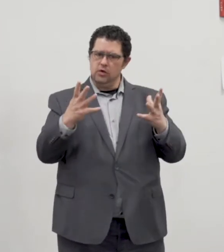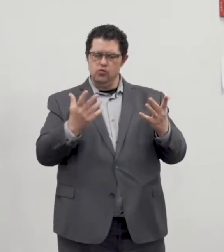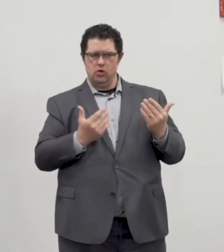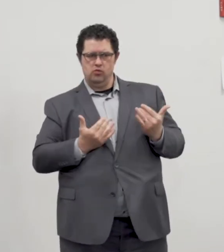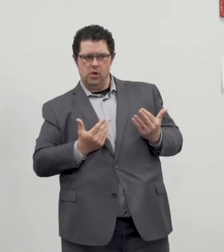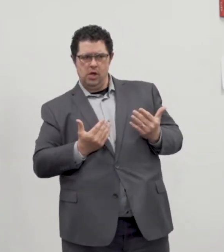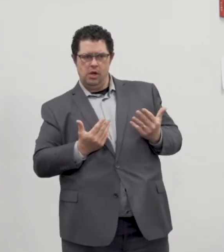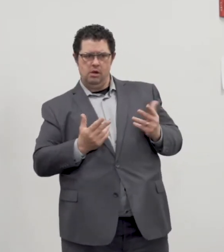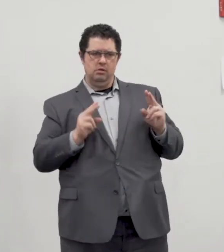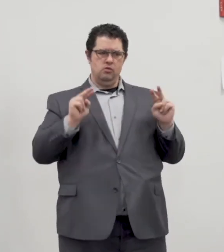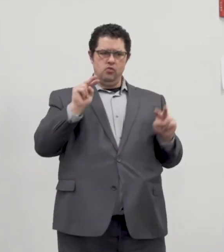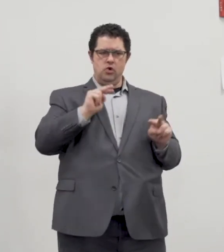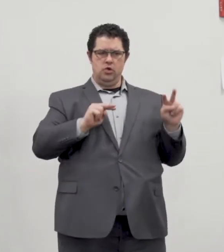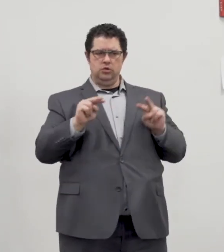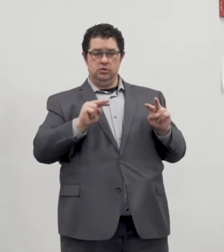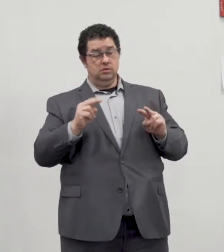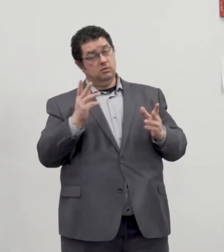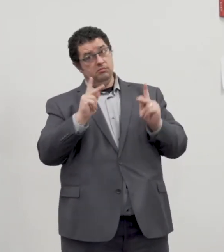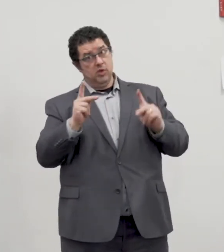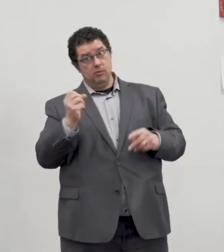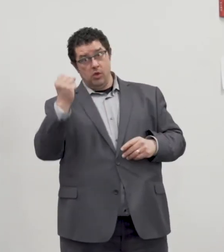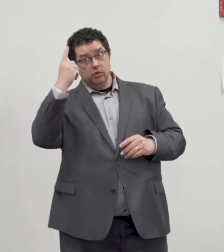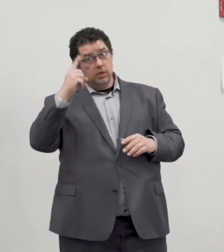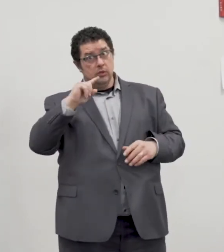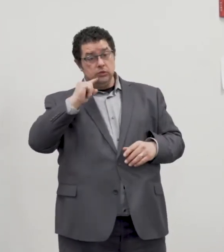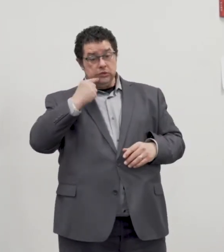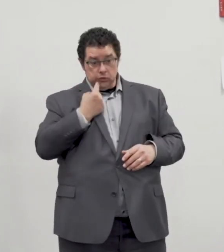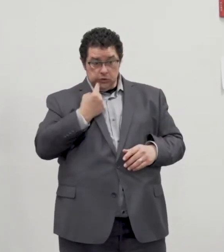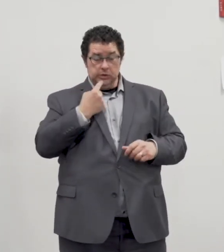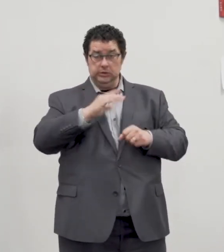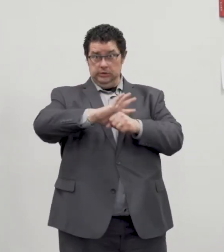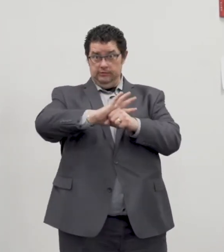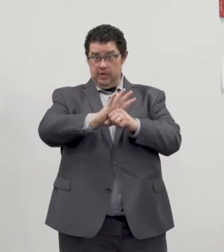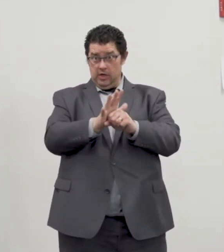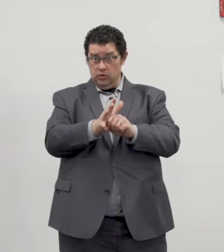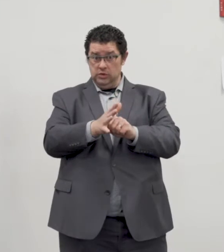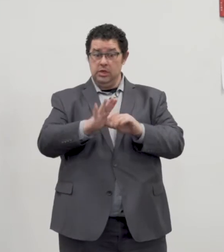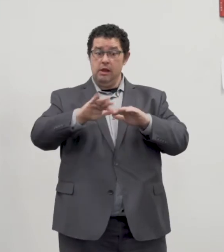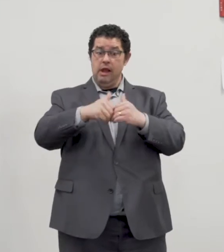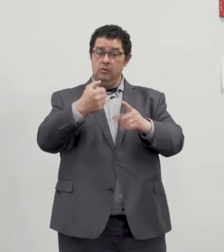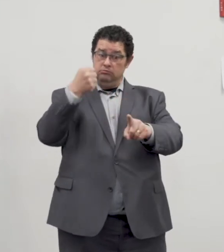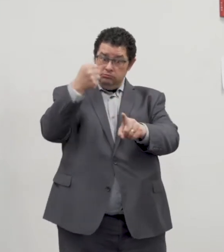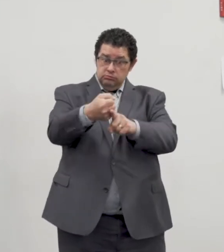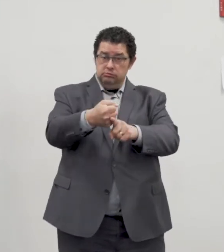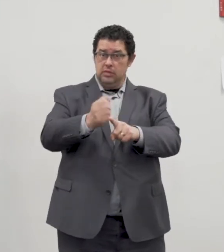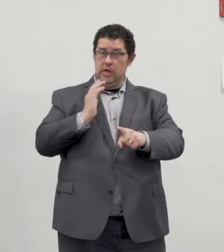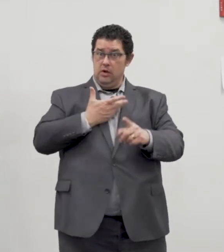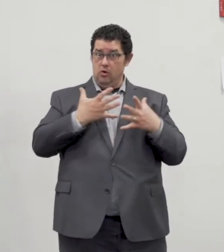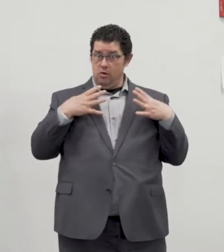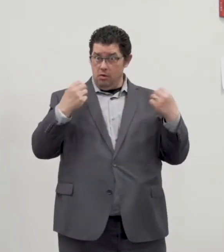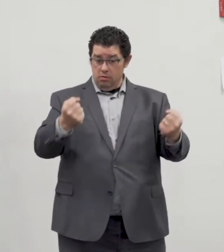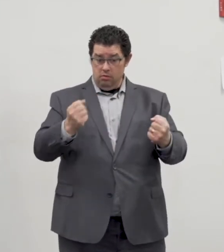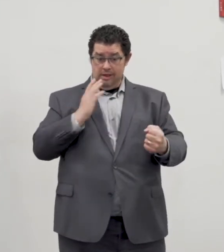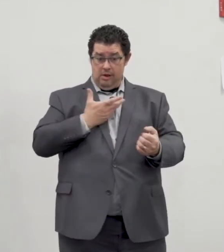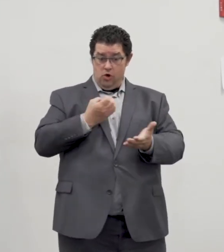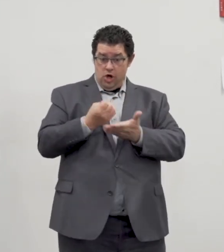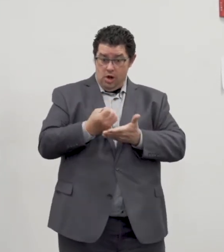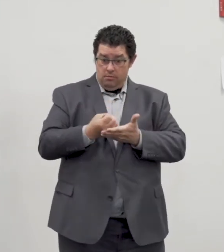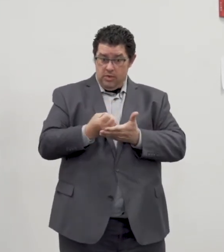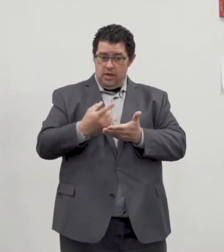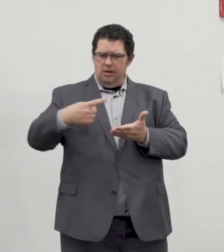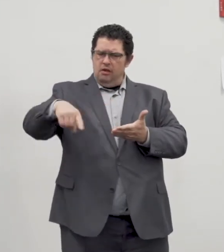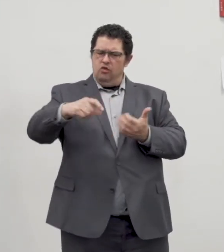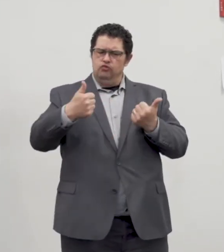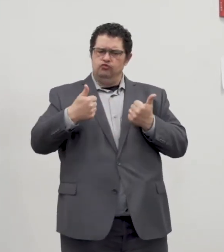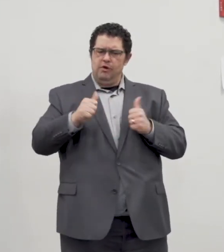happen. People understand how serious this virus is and how it's impacted our health and how it's impacted our economy, and they're trying to find the